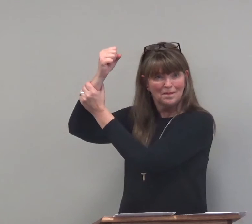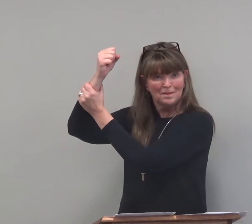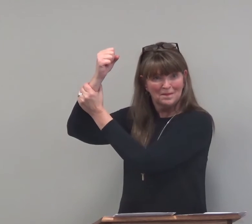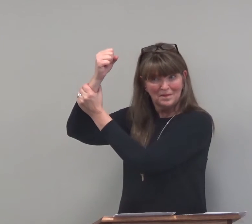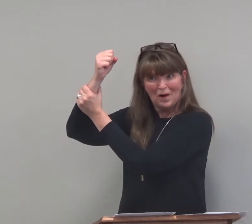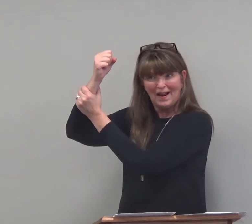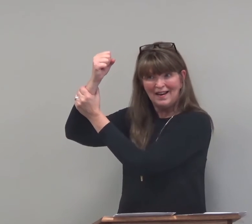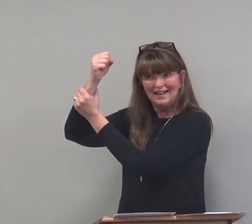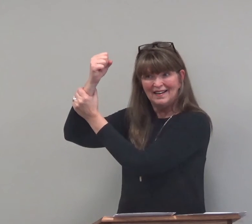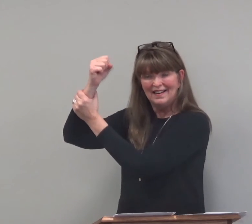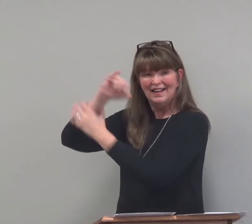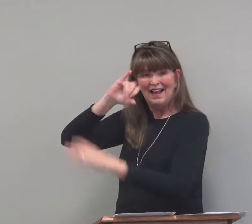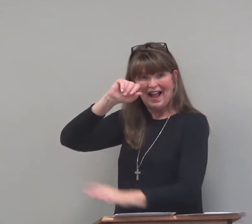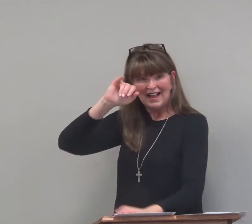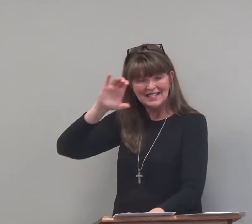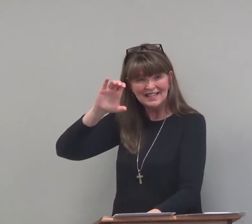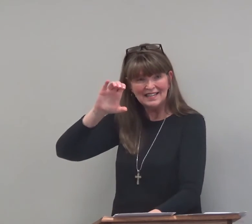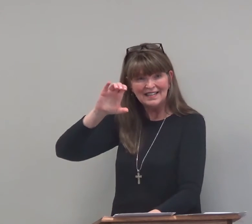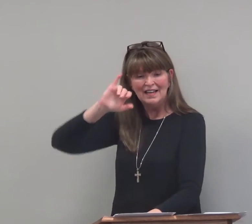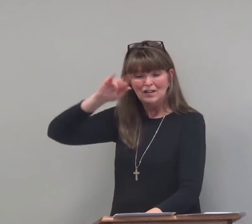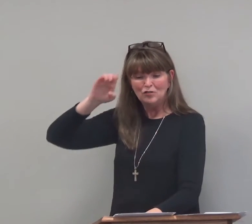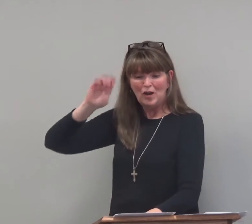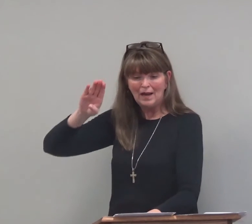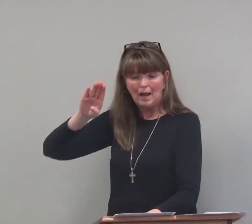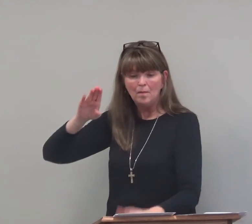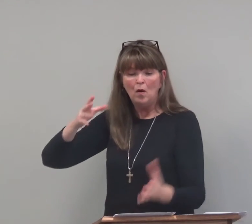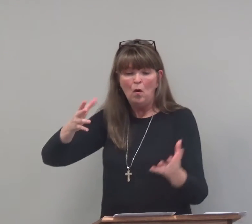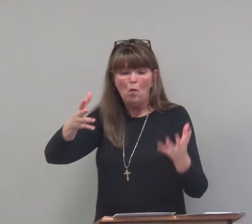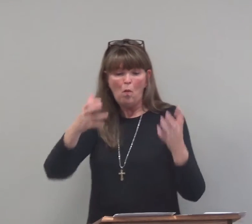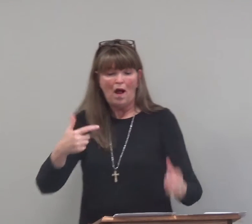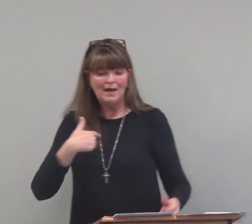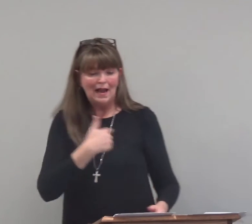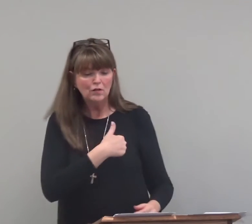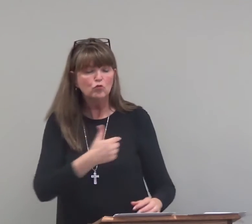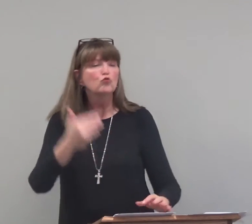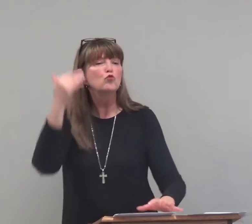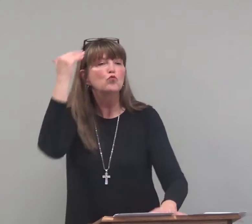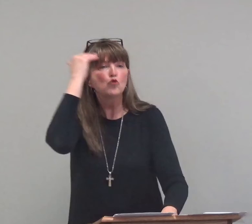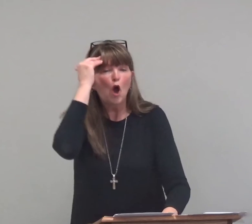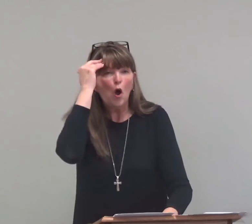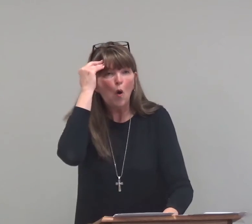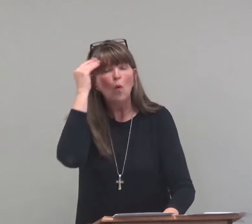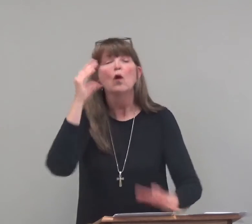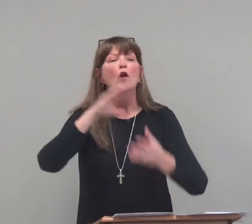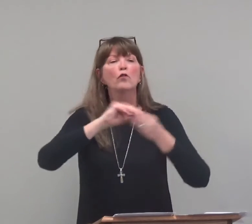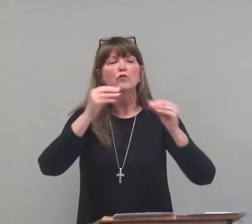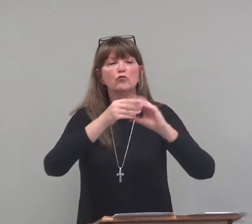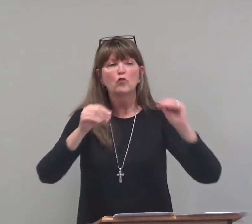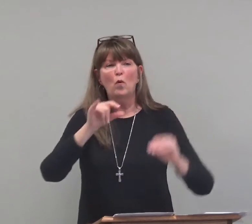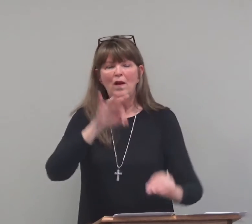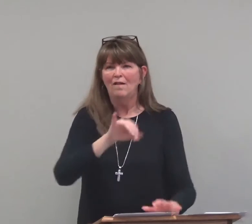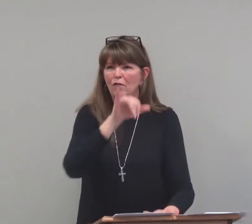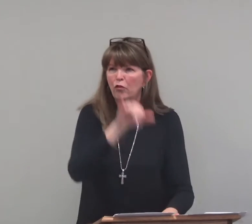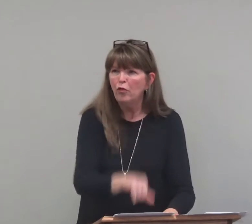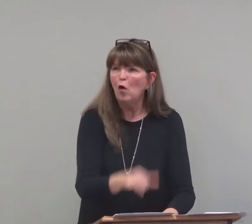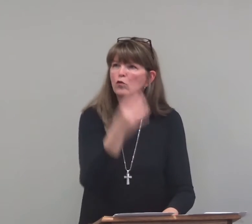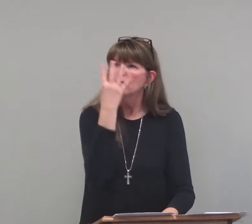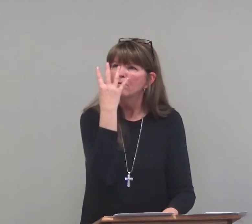ancestors, Abraham, Isaac, and Jacob, wanted us to know the